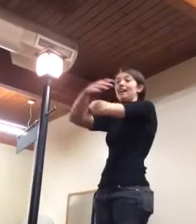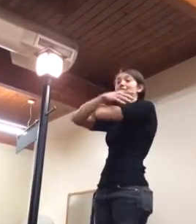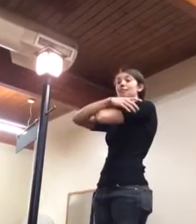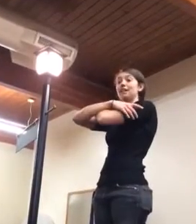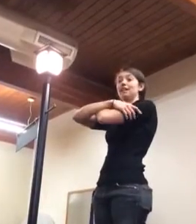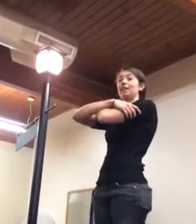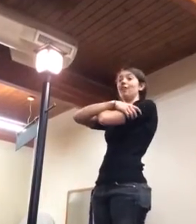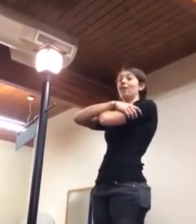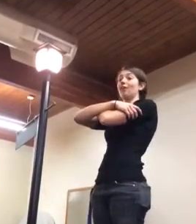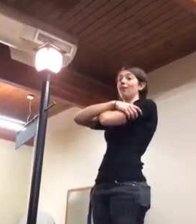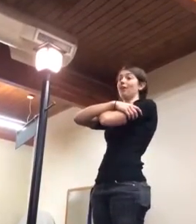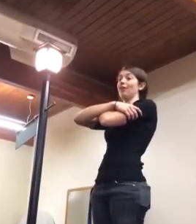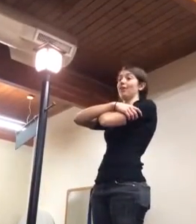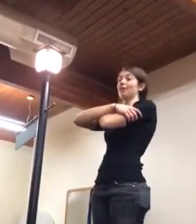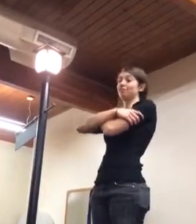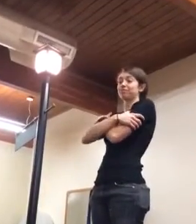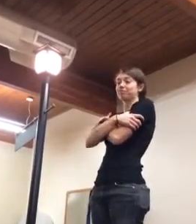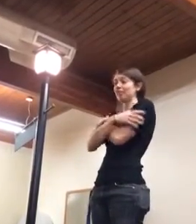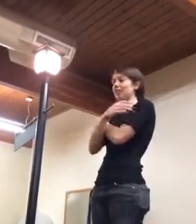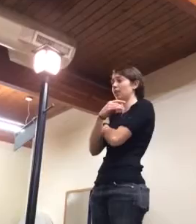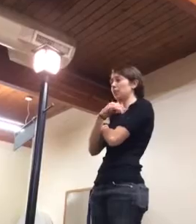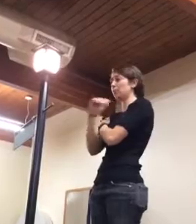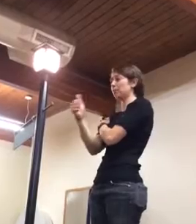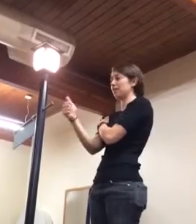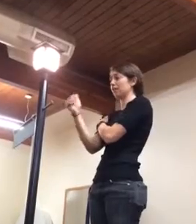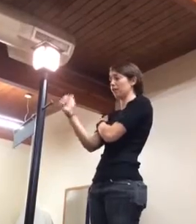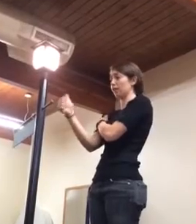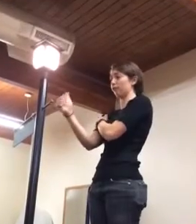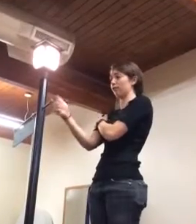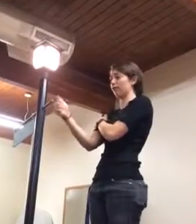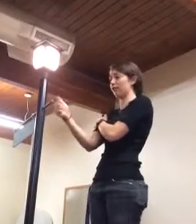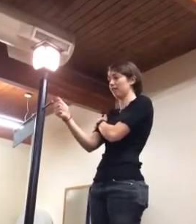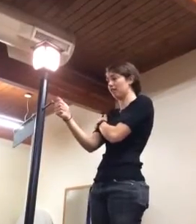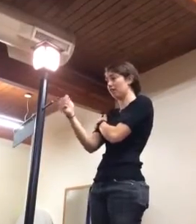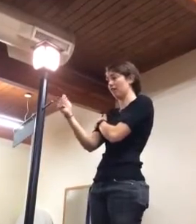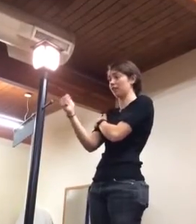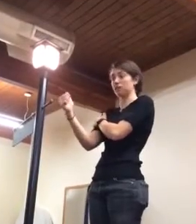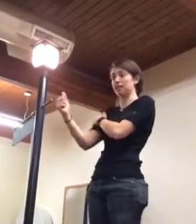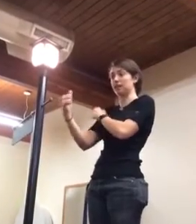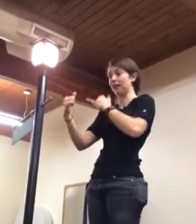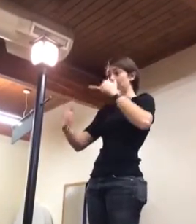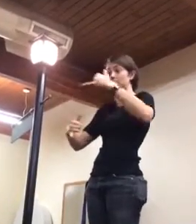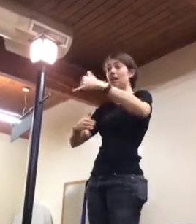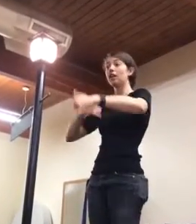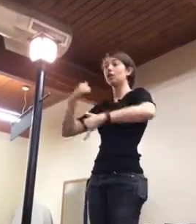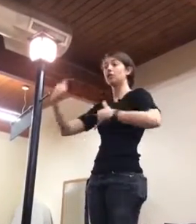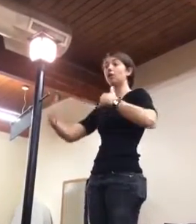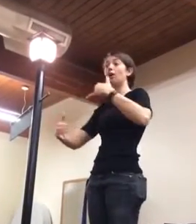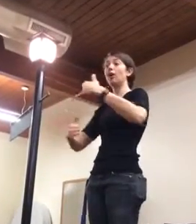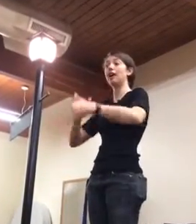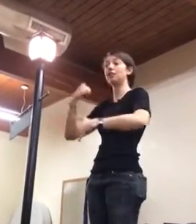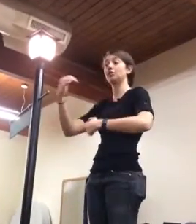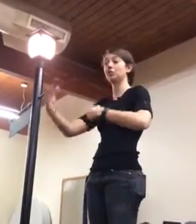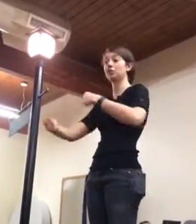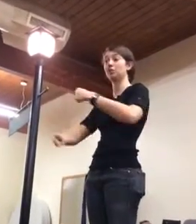lets me go. And then we'll repeat the very first line of the song 3 times. Joy to